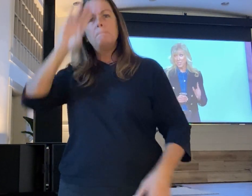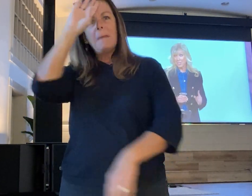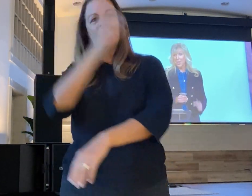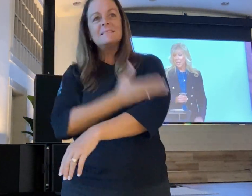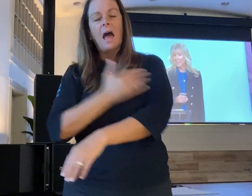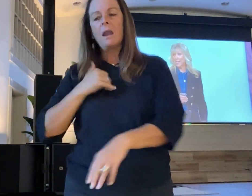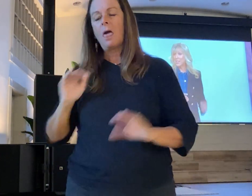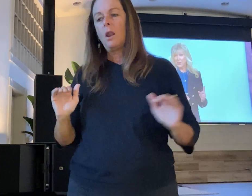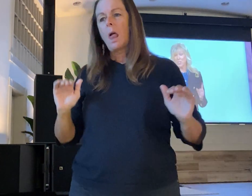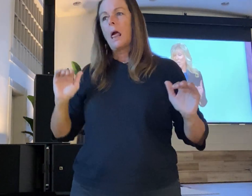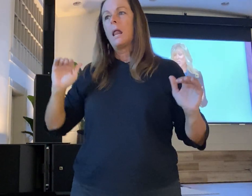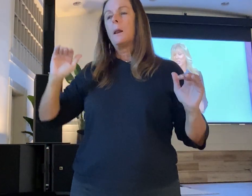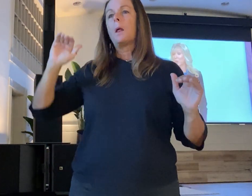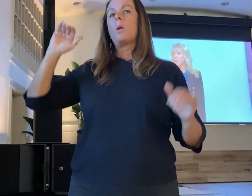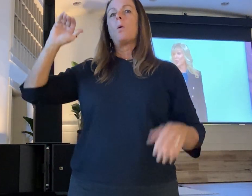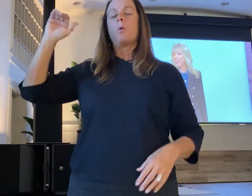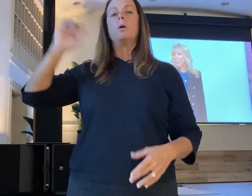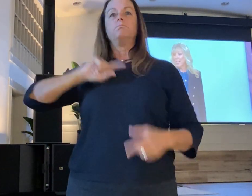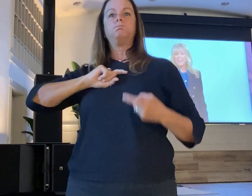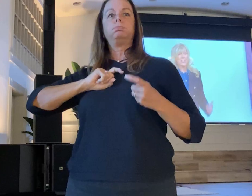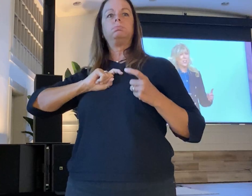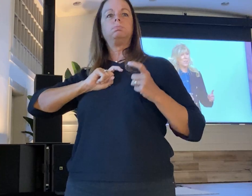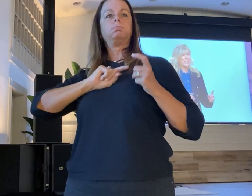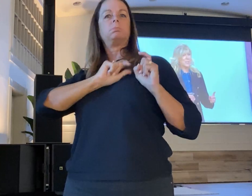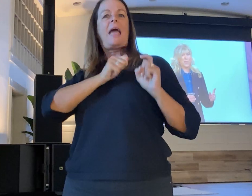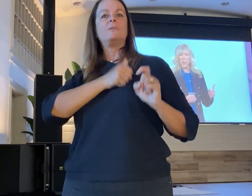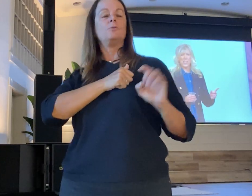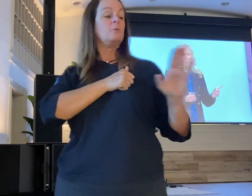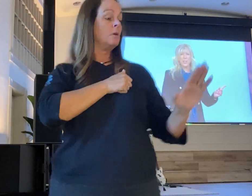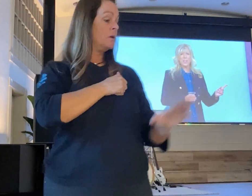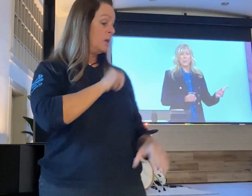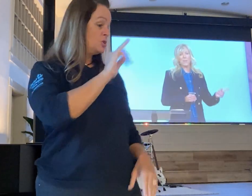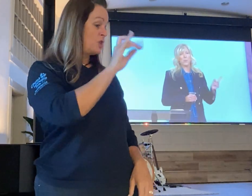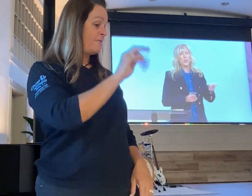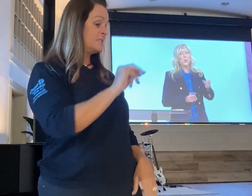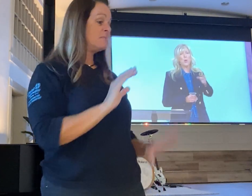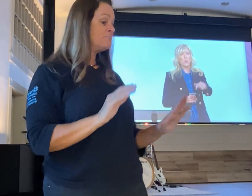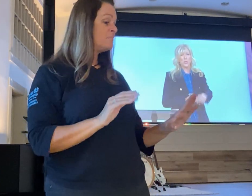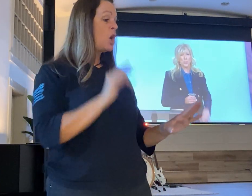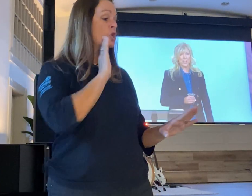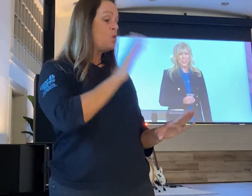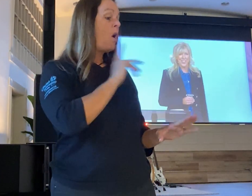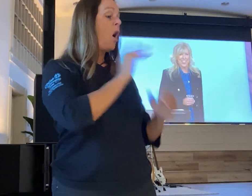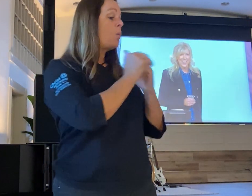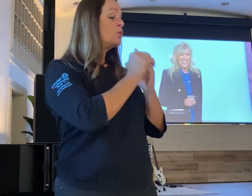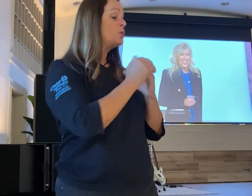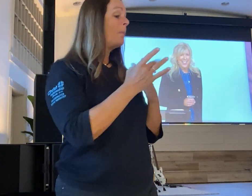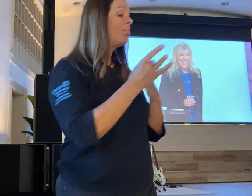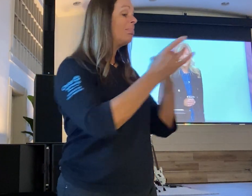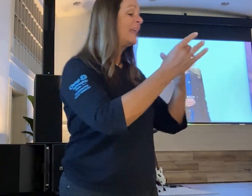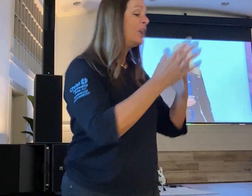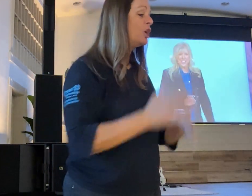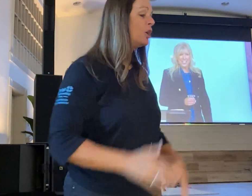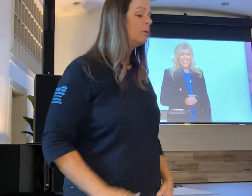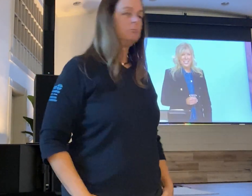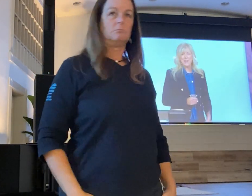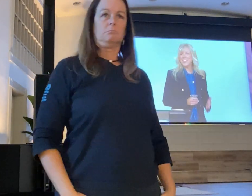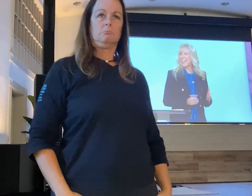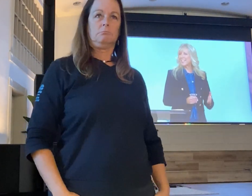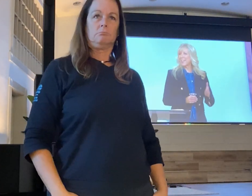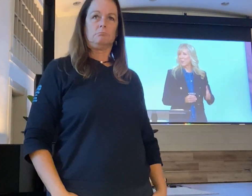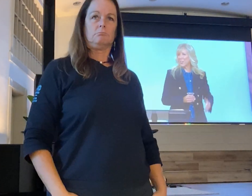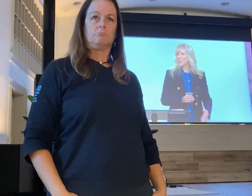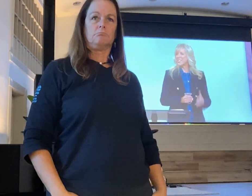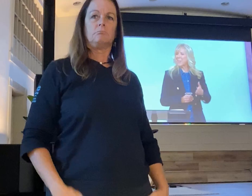have changed his future. He said, Jefferson, before you ever played on the platform, you are a worship leader. And